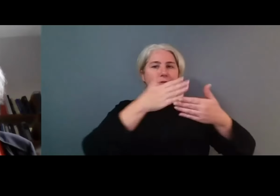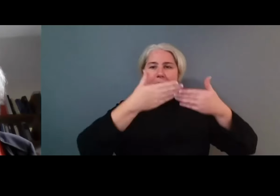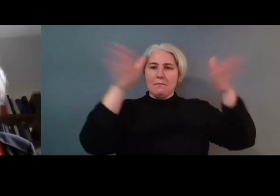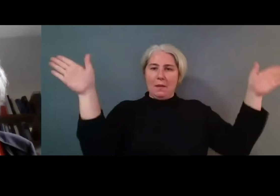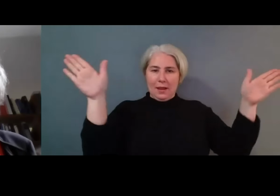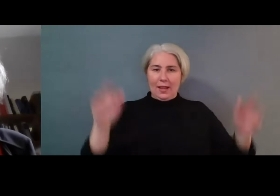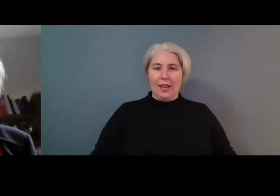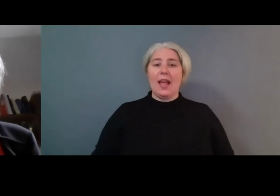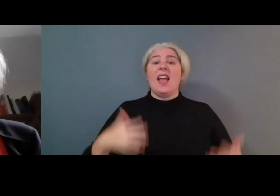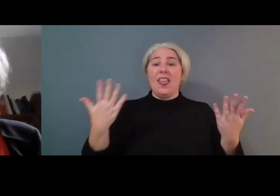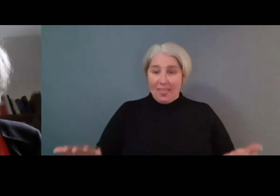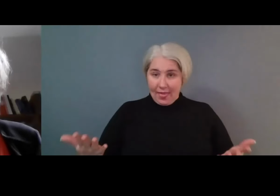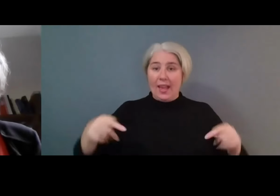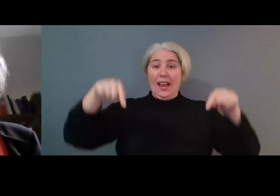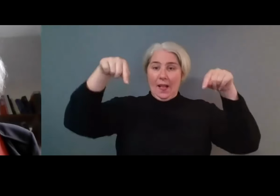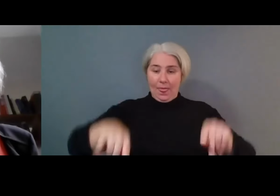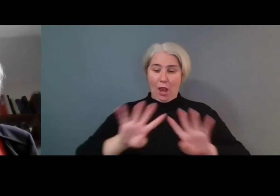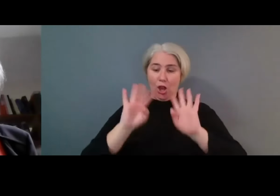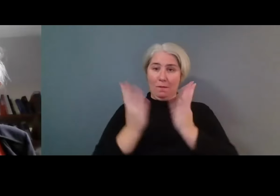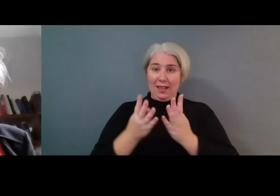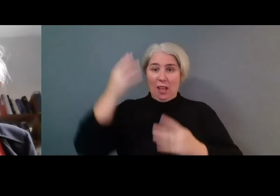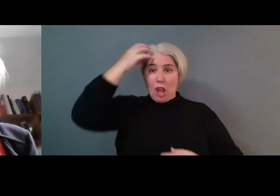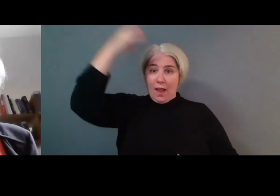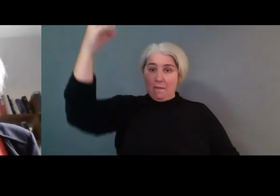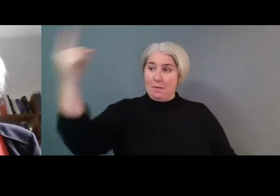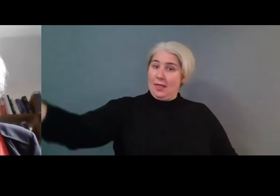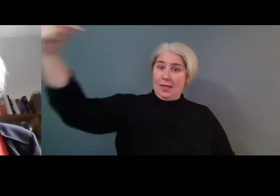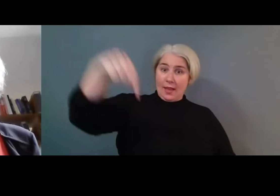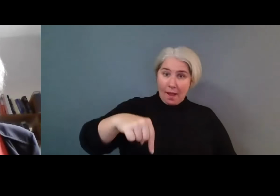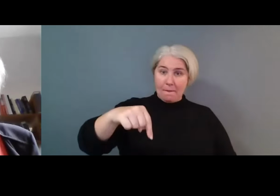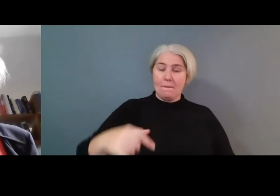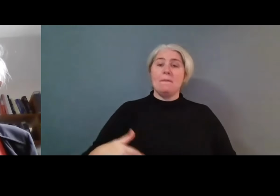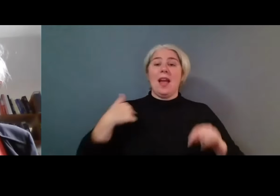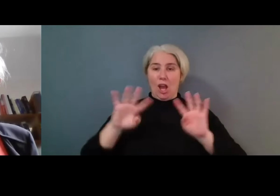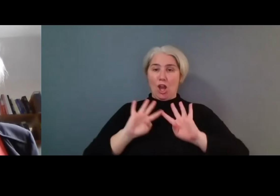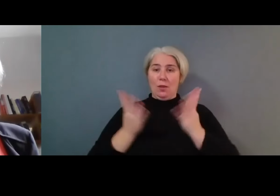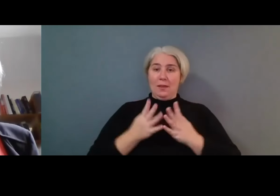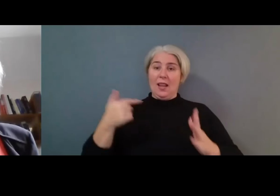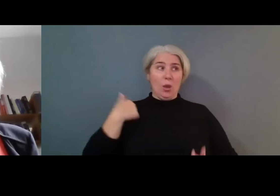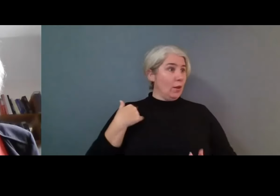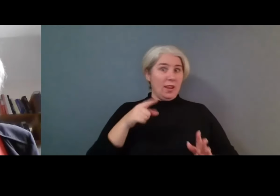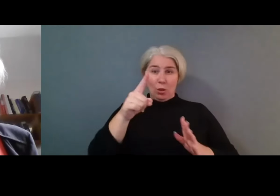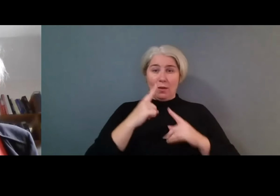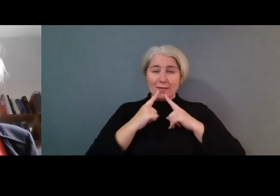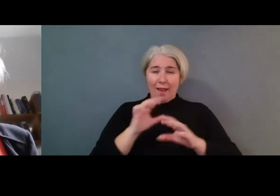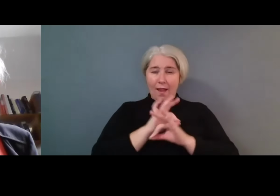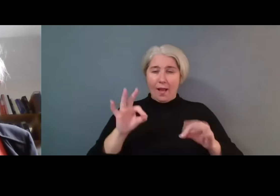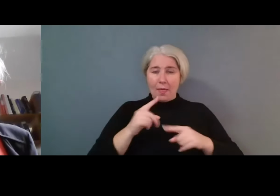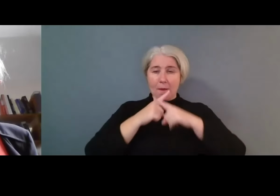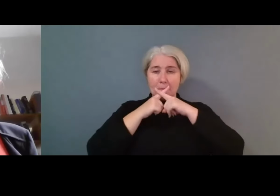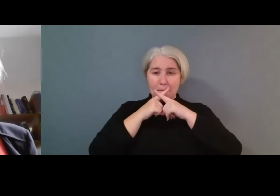publicly asked about what have you done about our findings from that inquiry